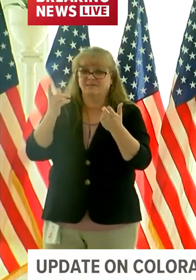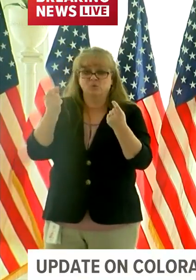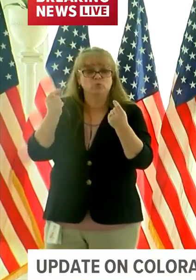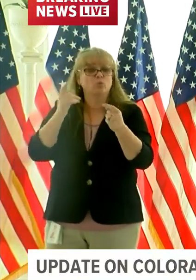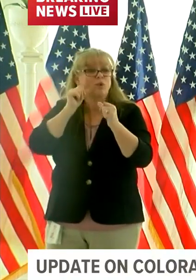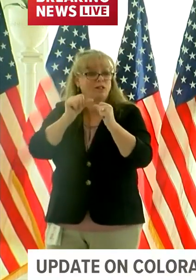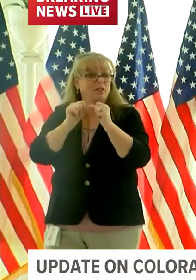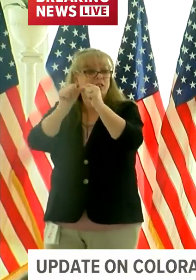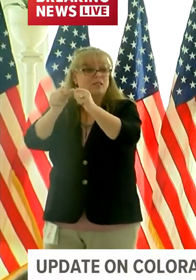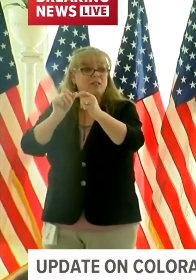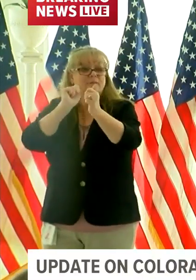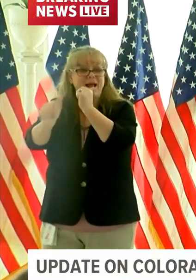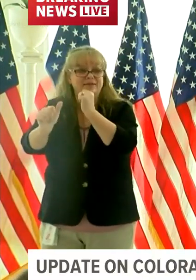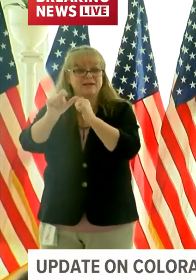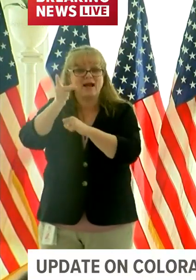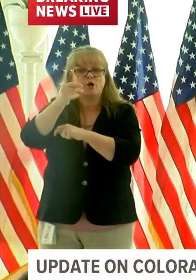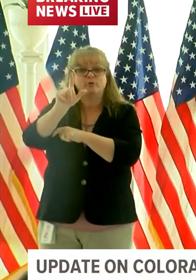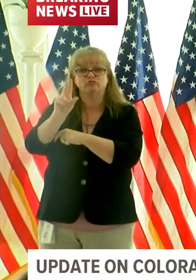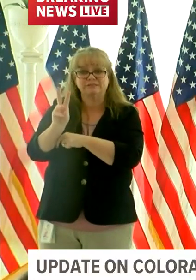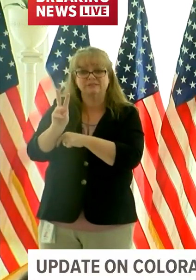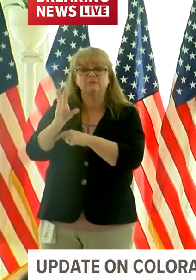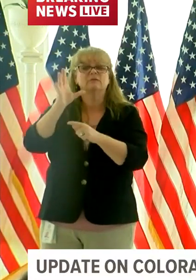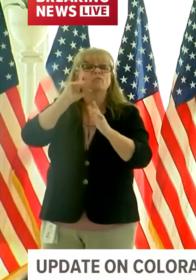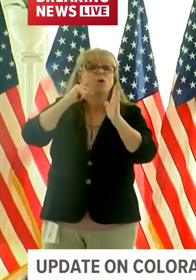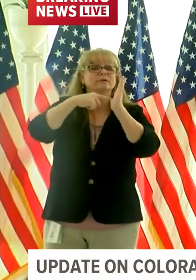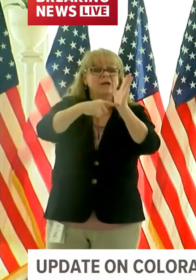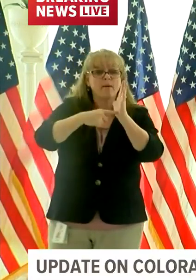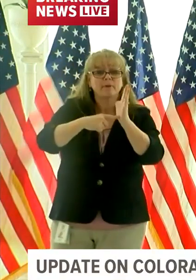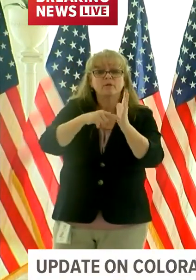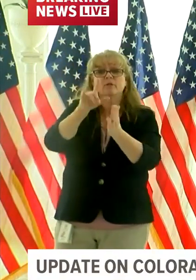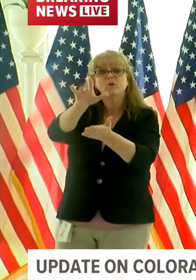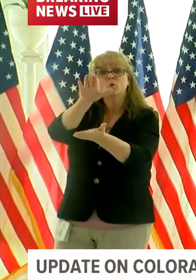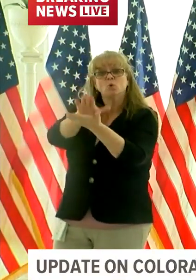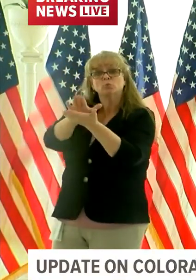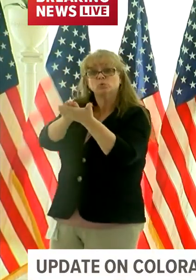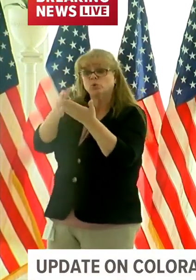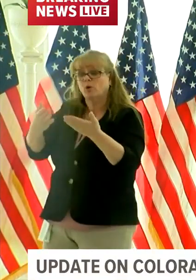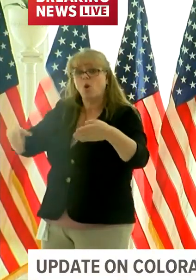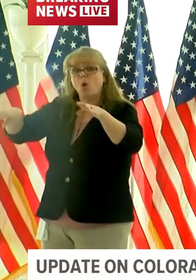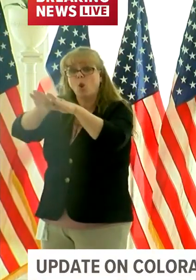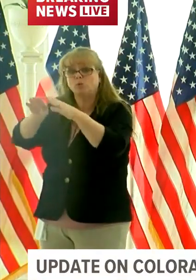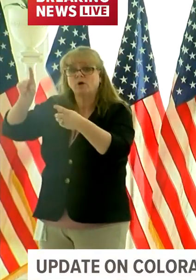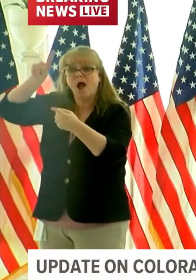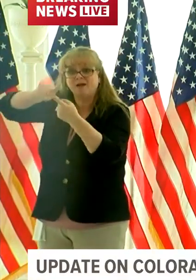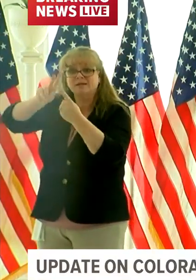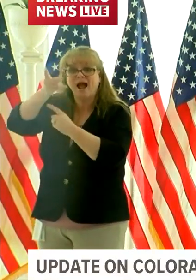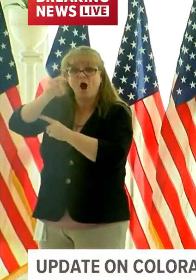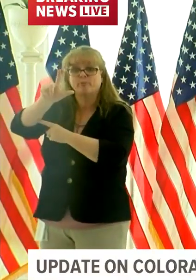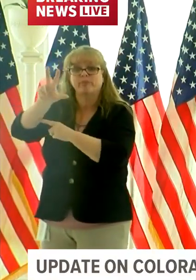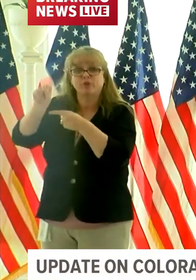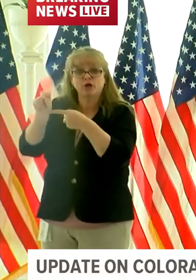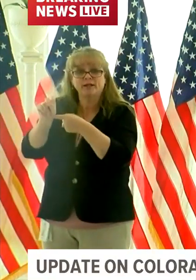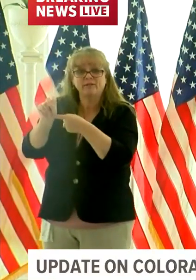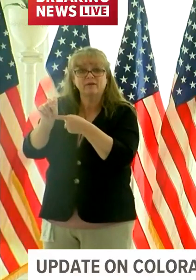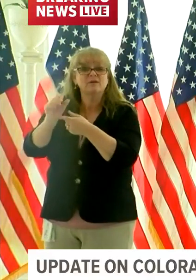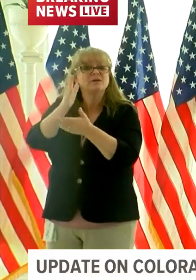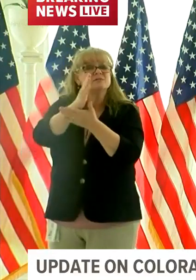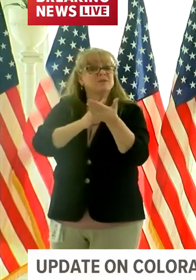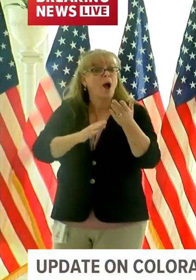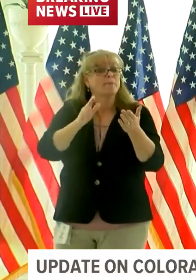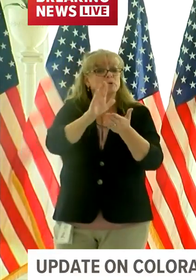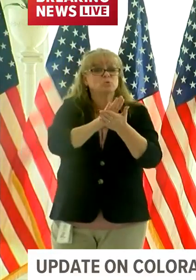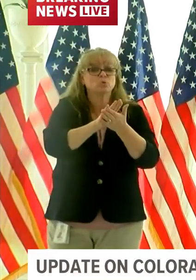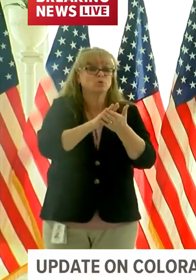worse and it has to change, schools are closed through April 30th. Now, some districts have canceled for the year, but for those that will be reopening May